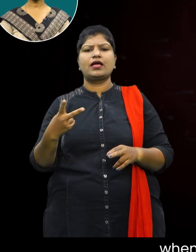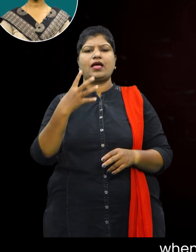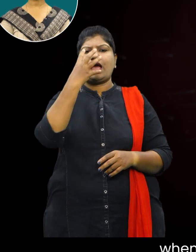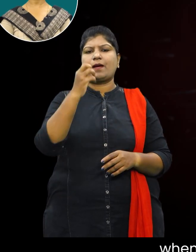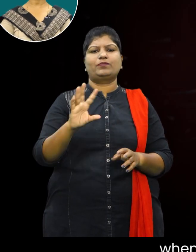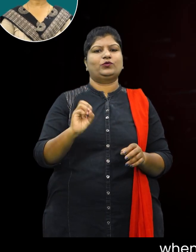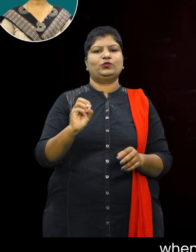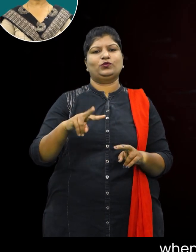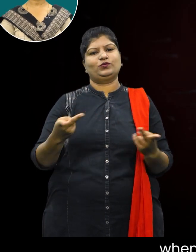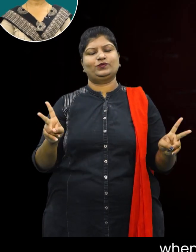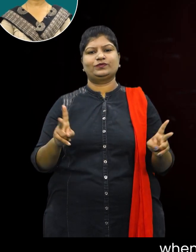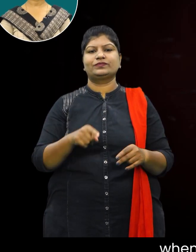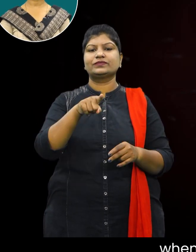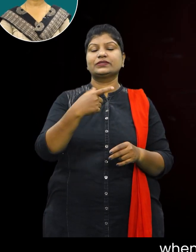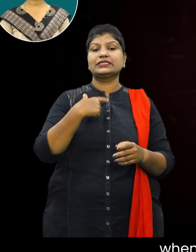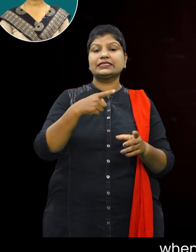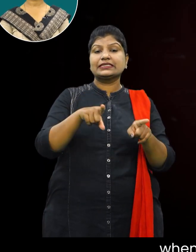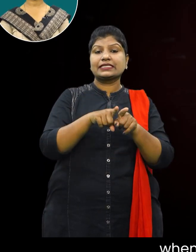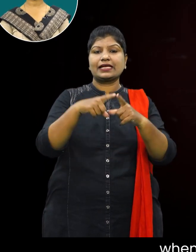when they emerge from the eggs.